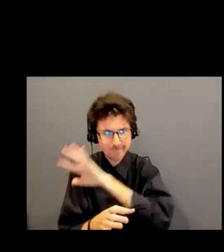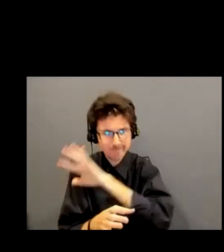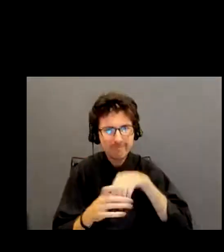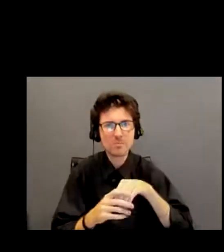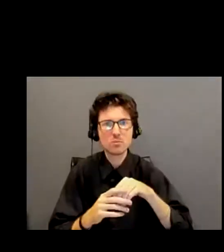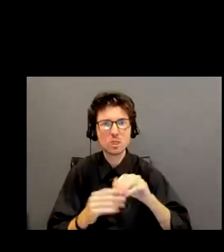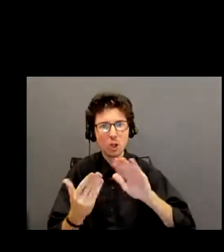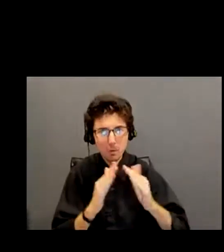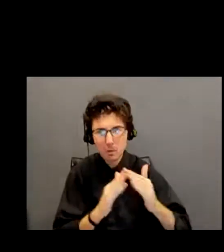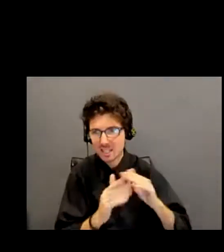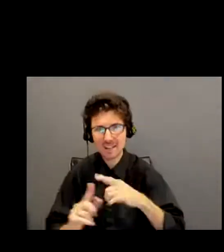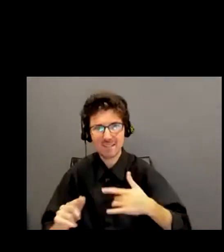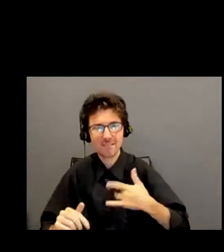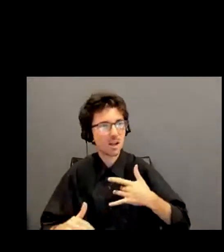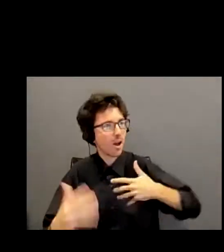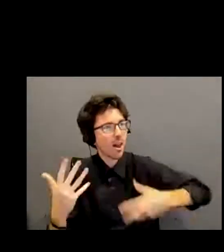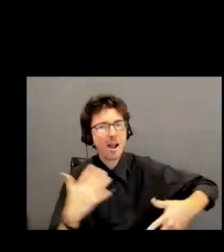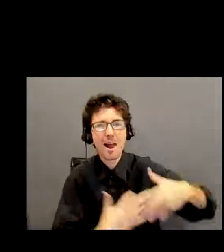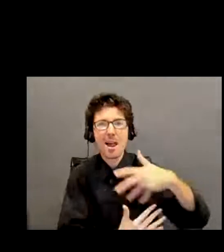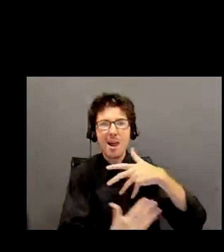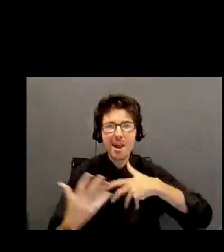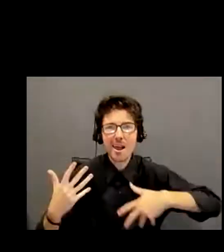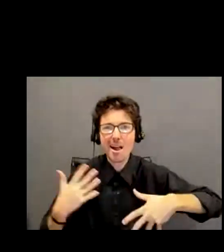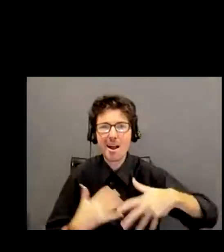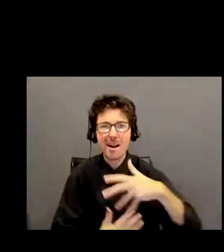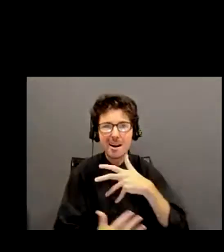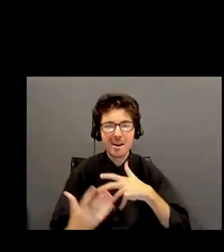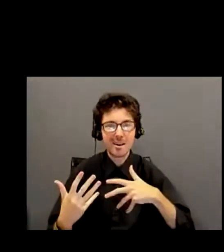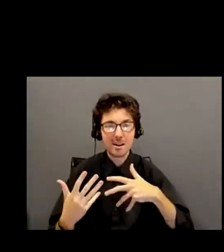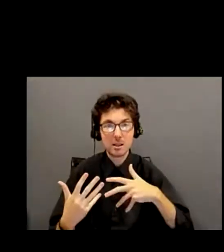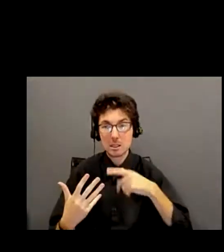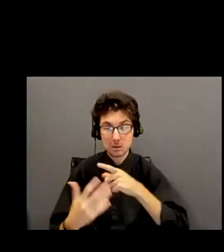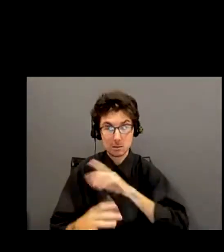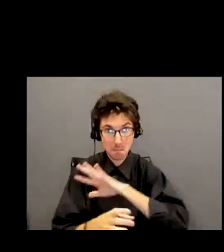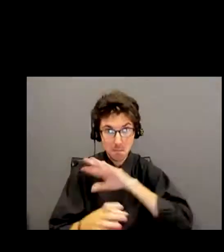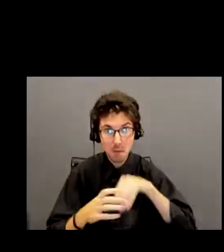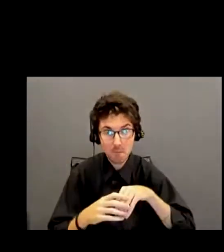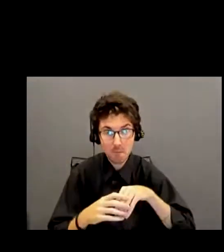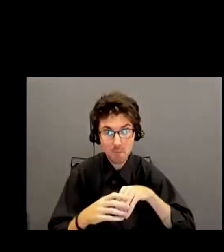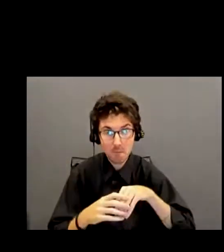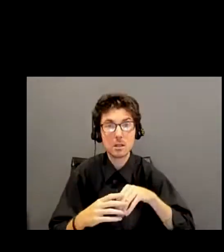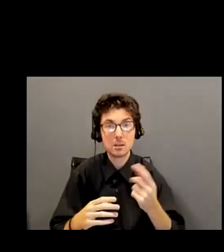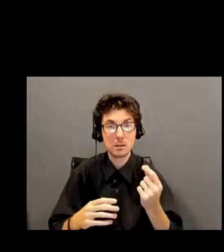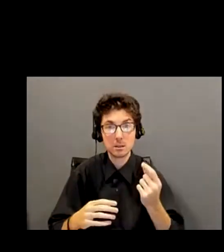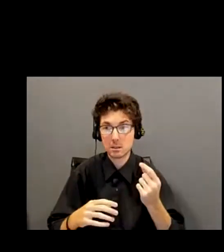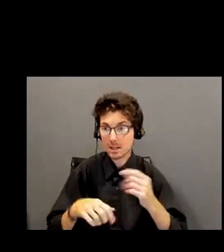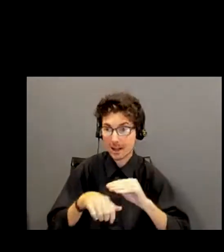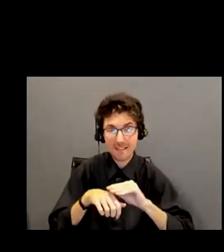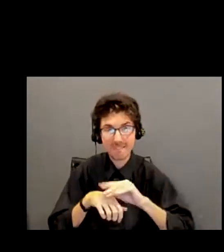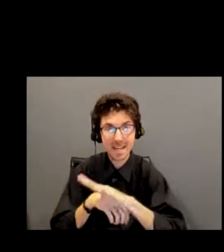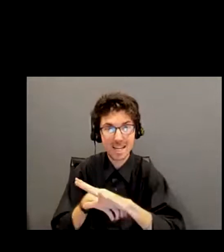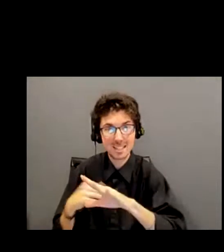Having a child with disability is the whole household has an effect on all its